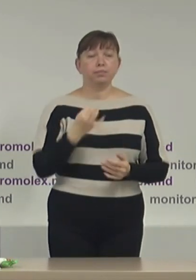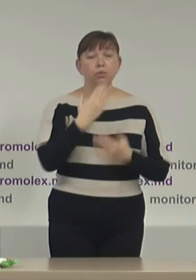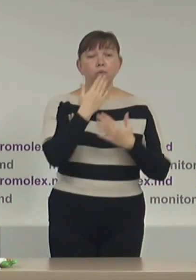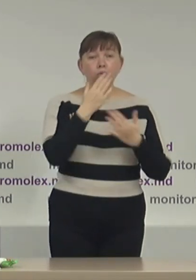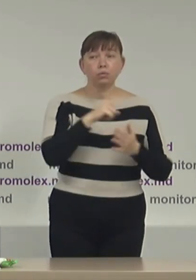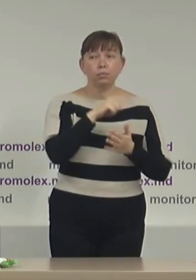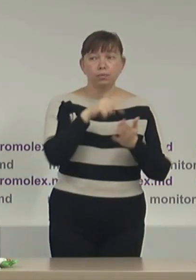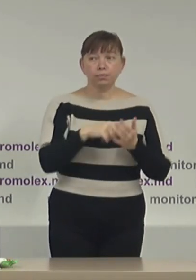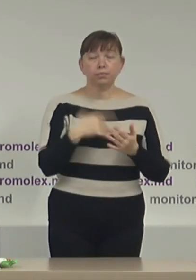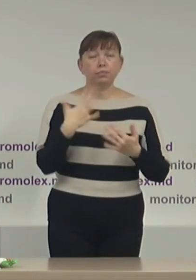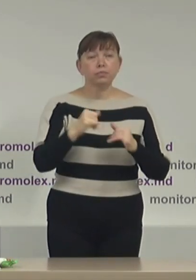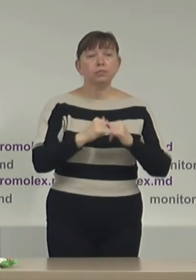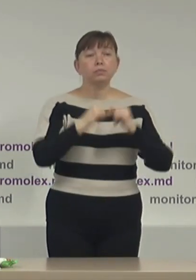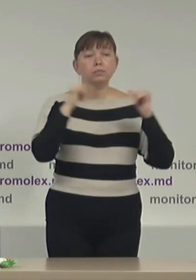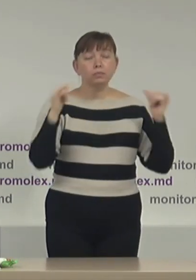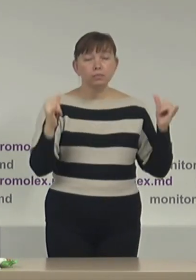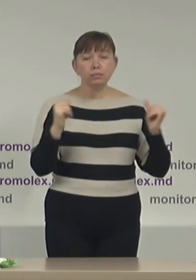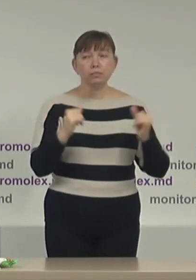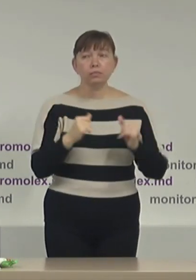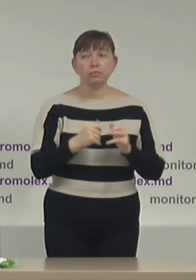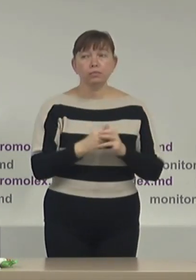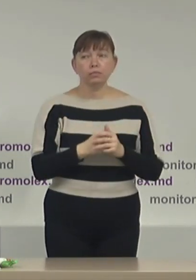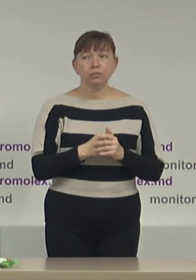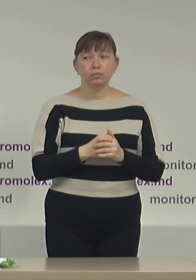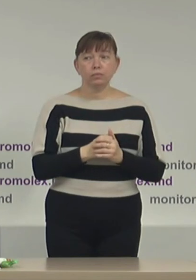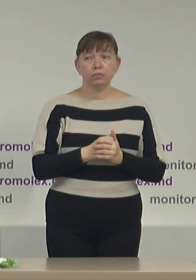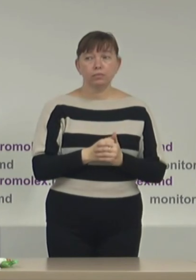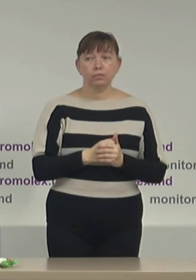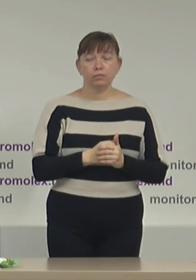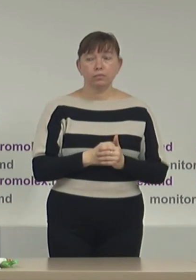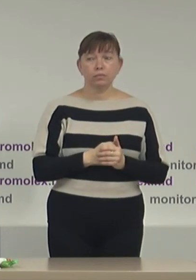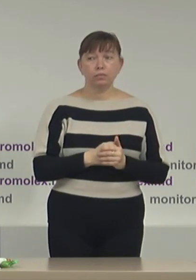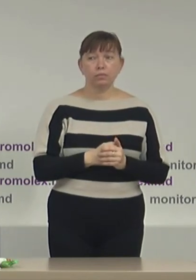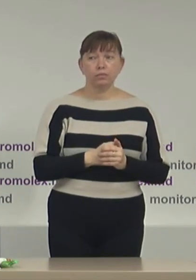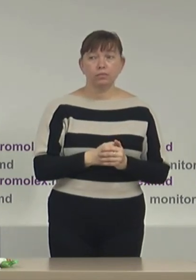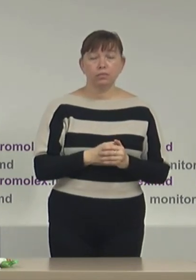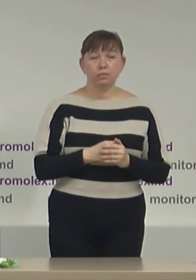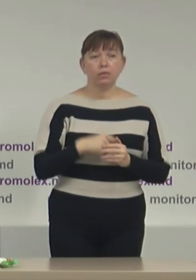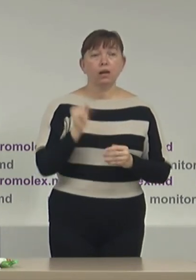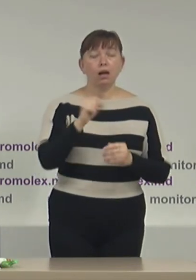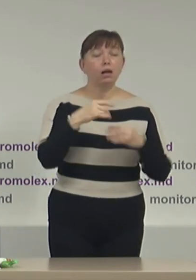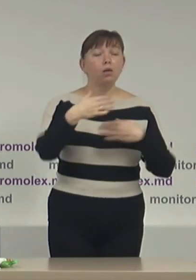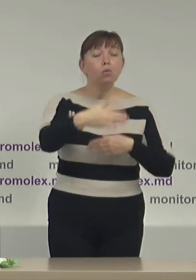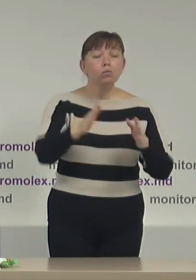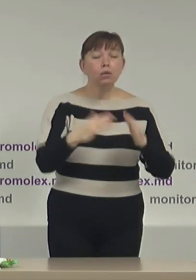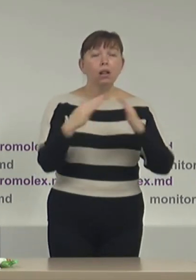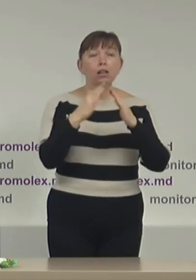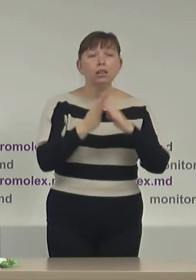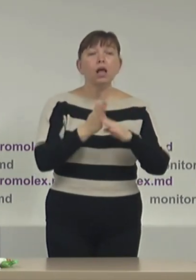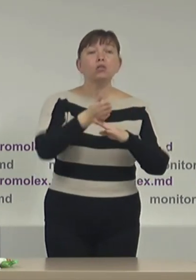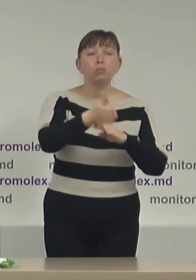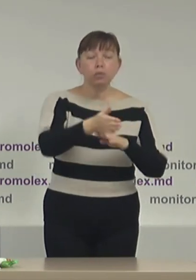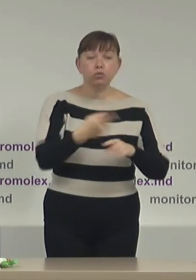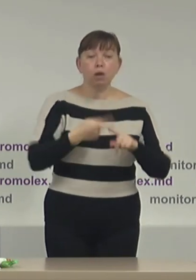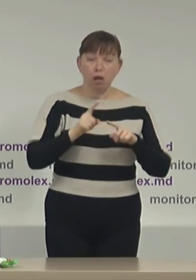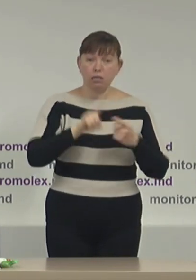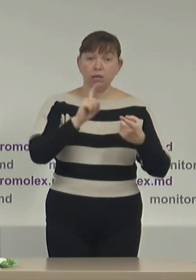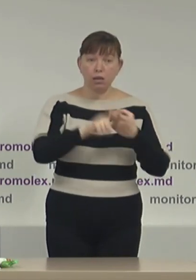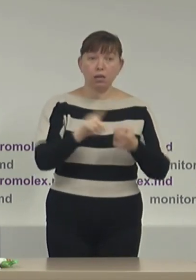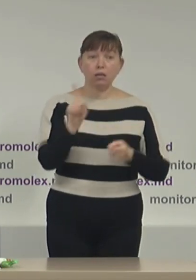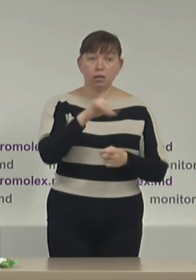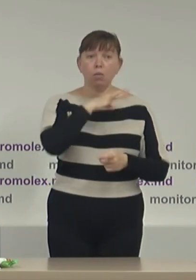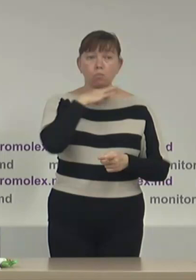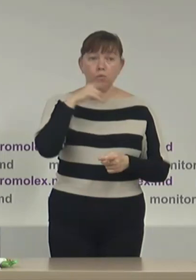my answer. And I have a last question. You've said that the number of requests to vote